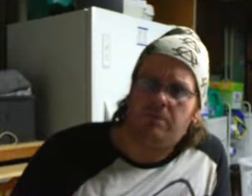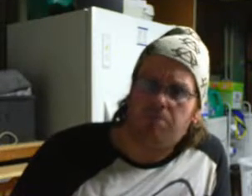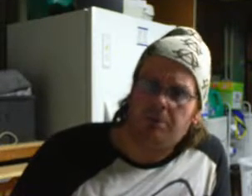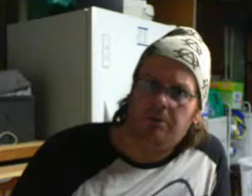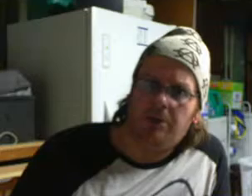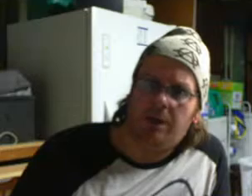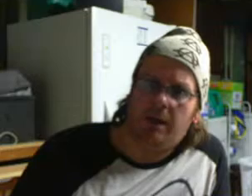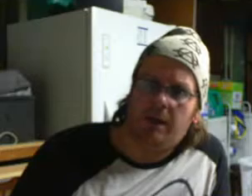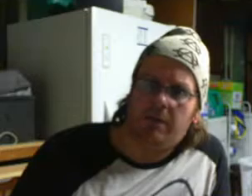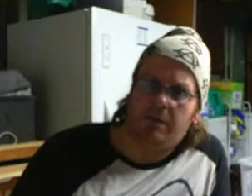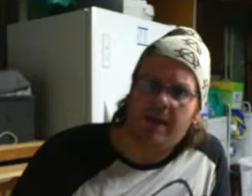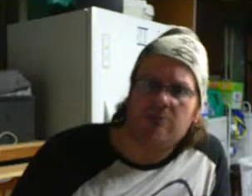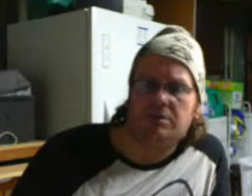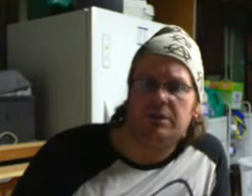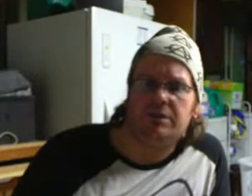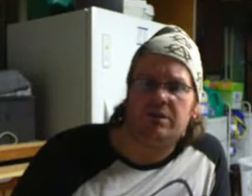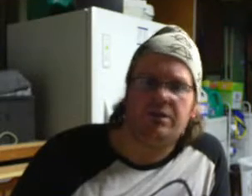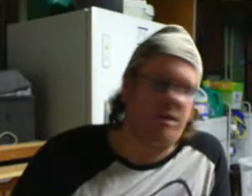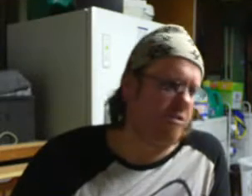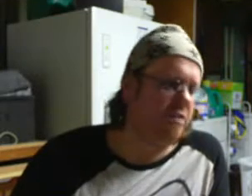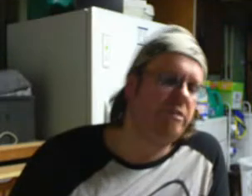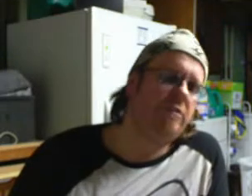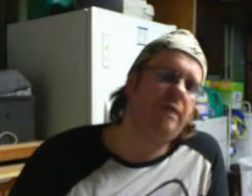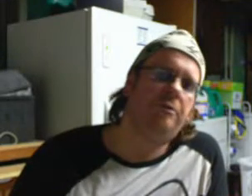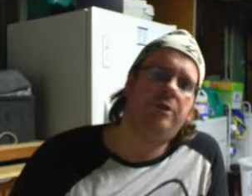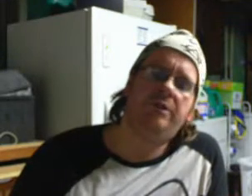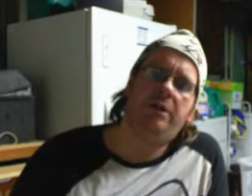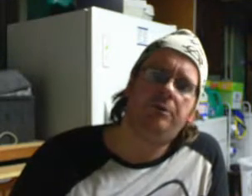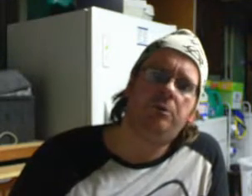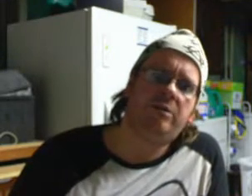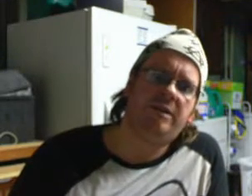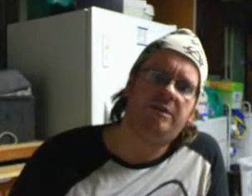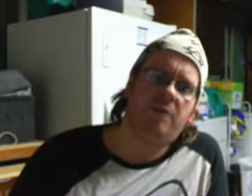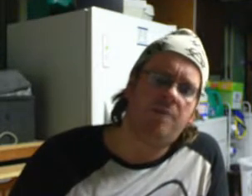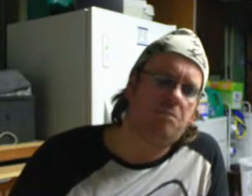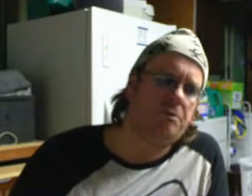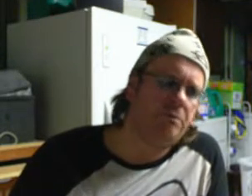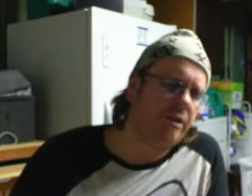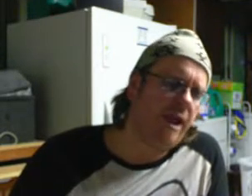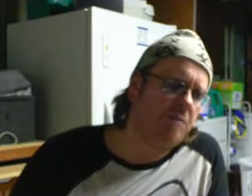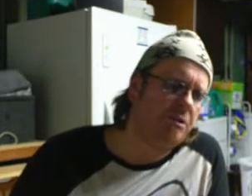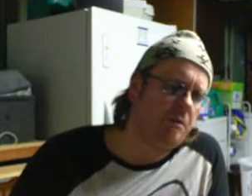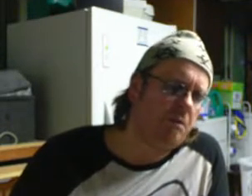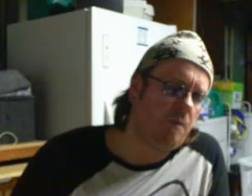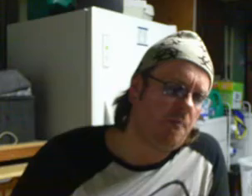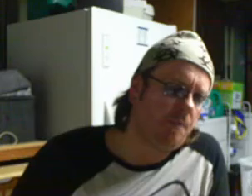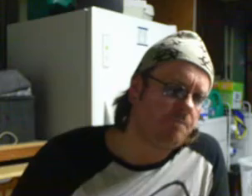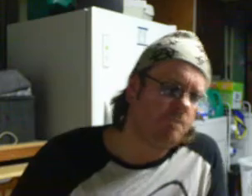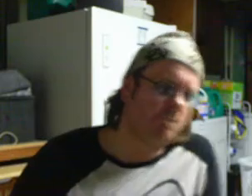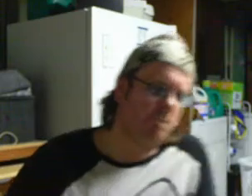burn the cabin that he's in down, and then later they tell you that they did not burn the cabin down.